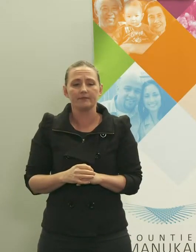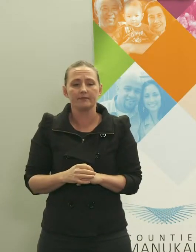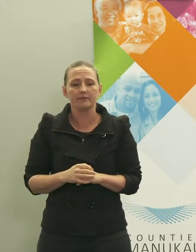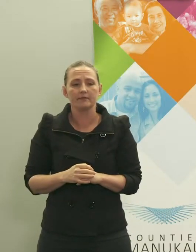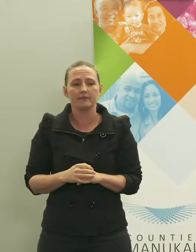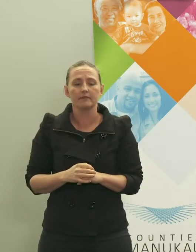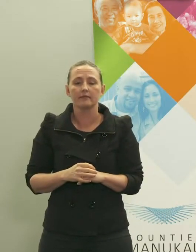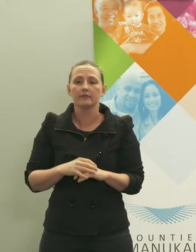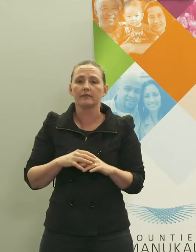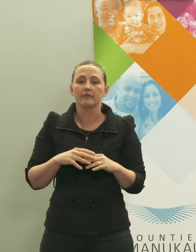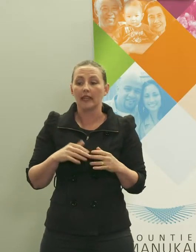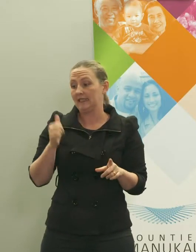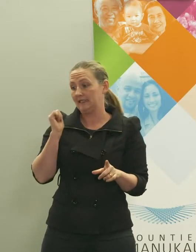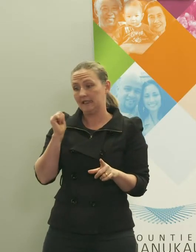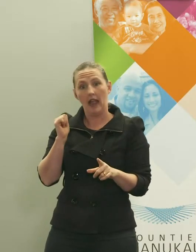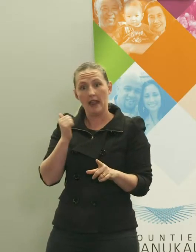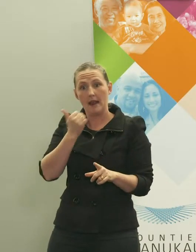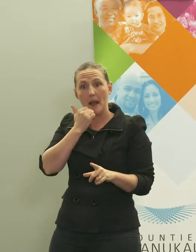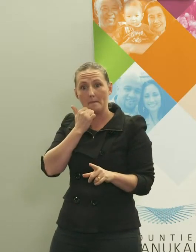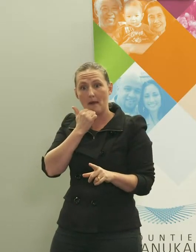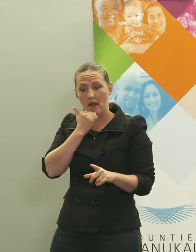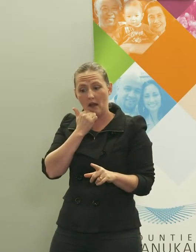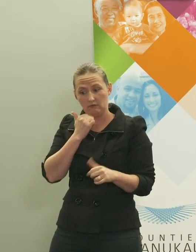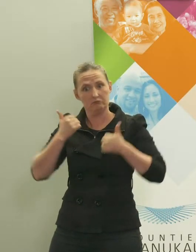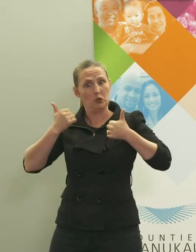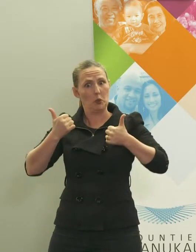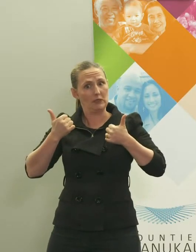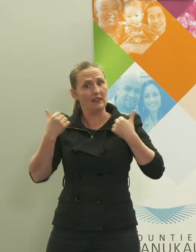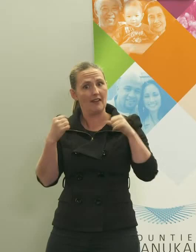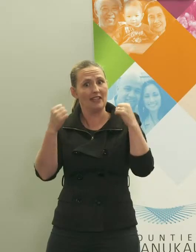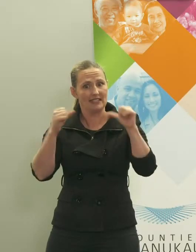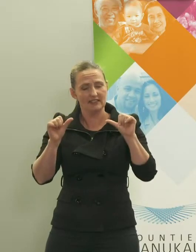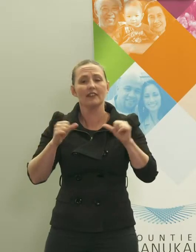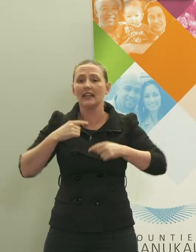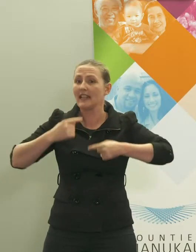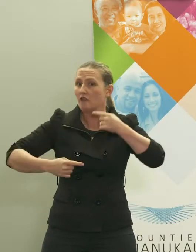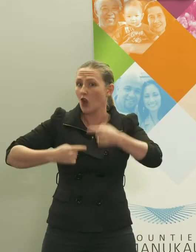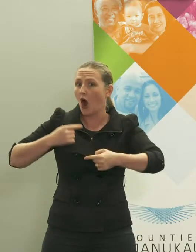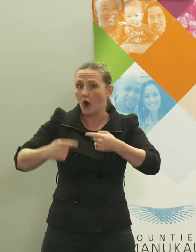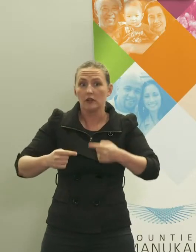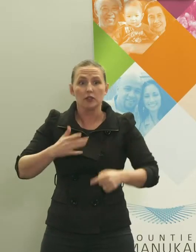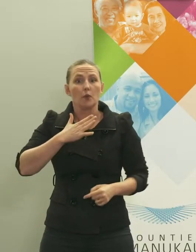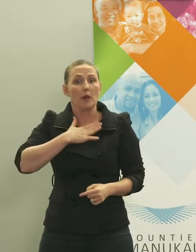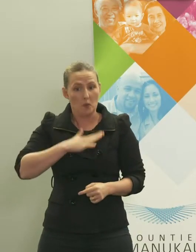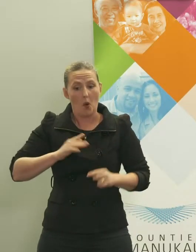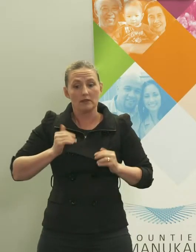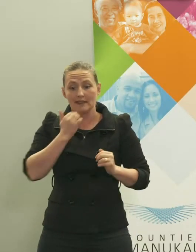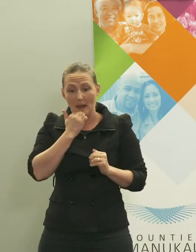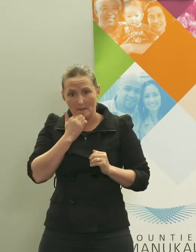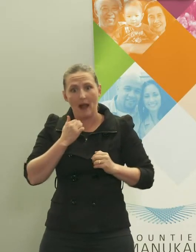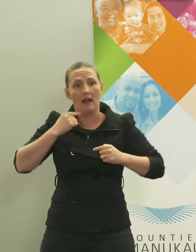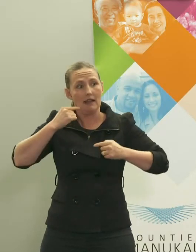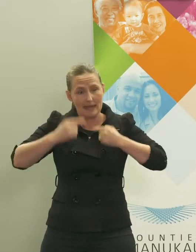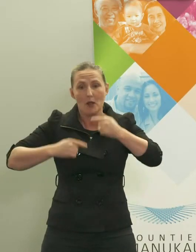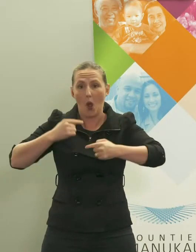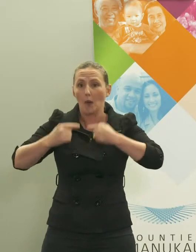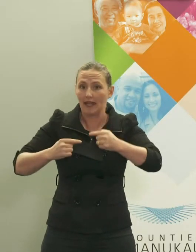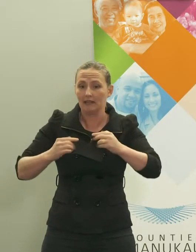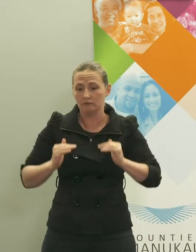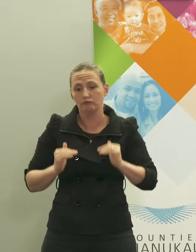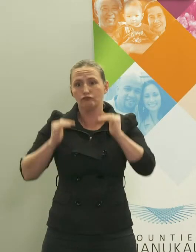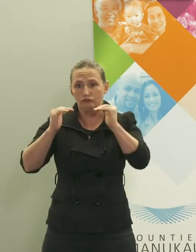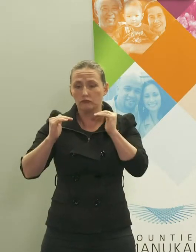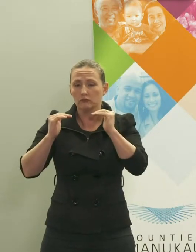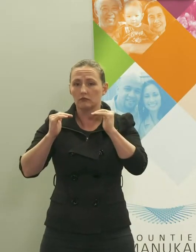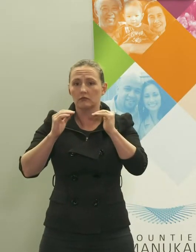a good number of tests yesterday, and we're seeing that testing continuing. So we do want to see those numbers stay up. We wouldn't necessarily expect